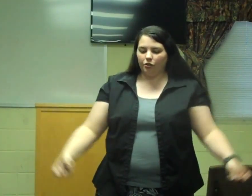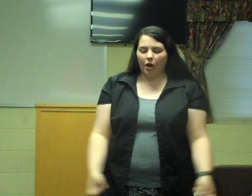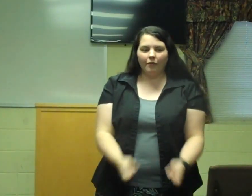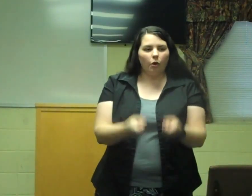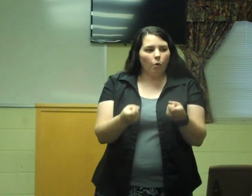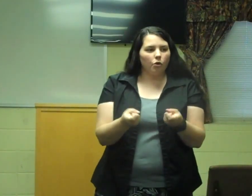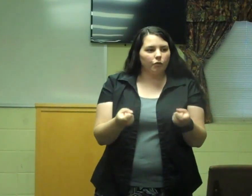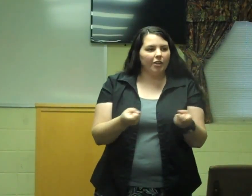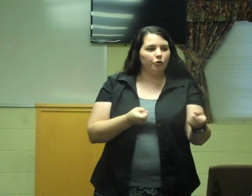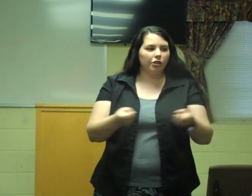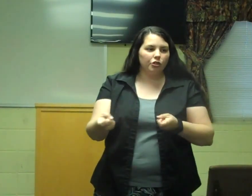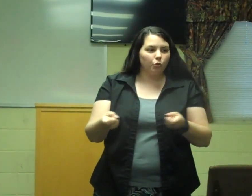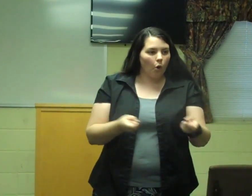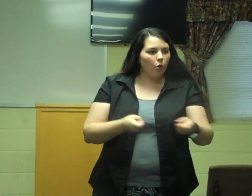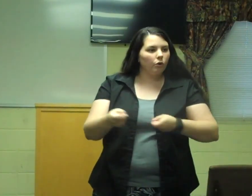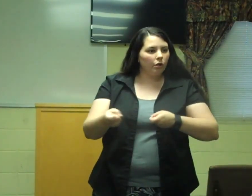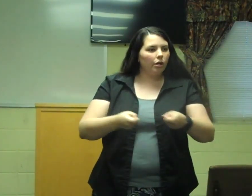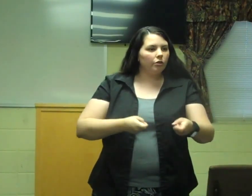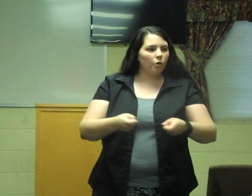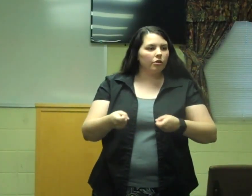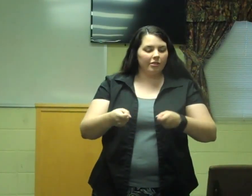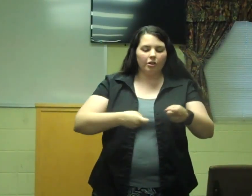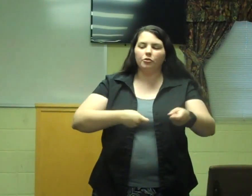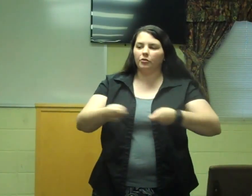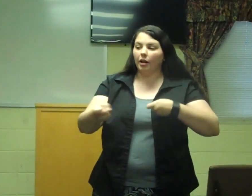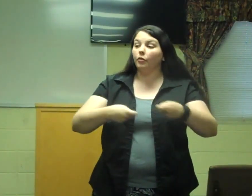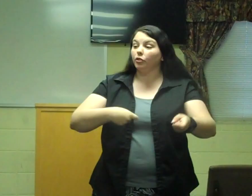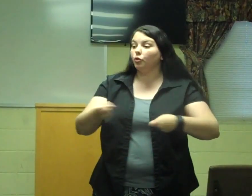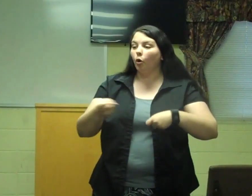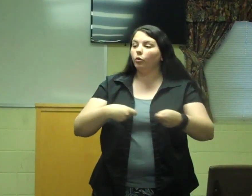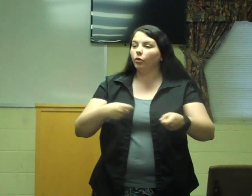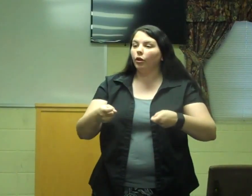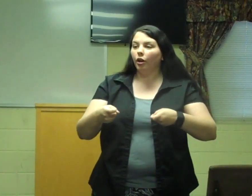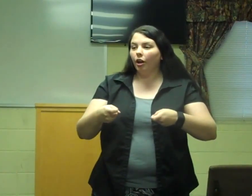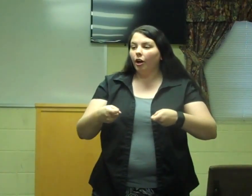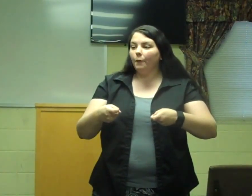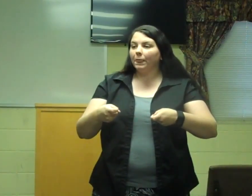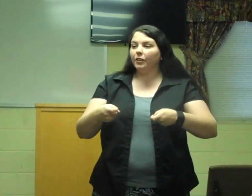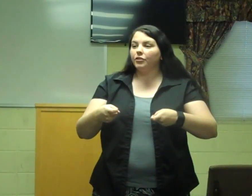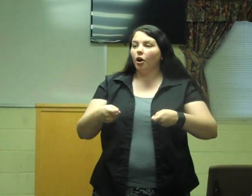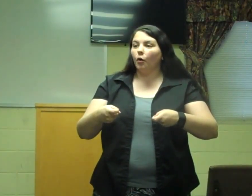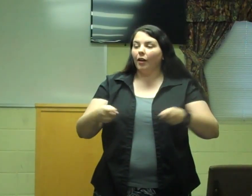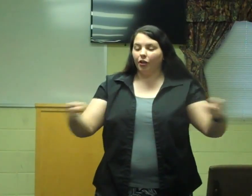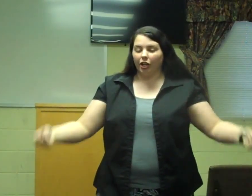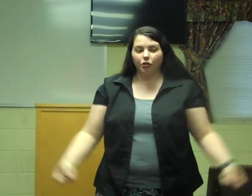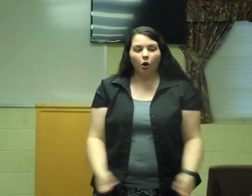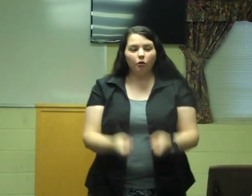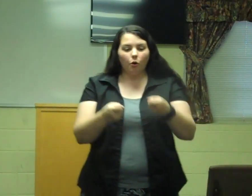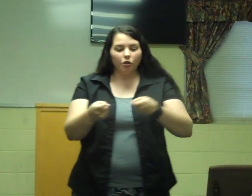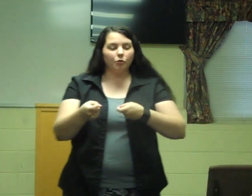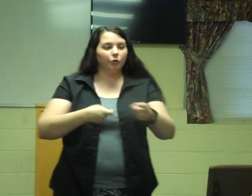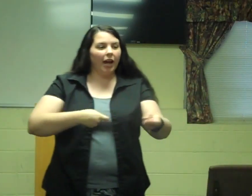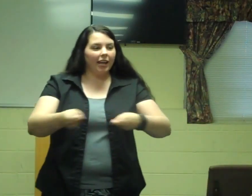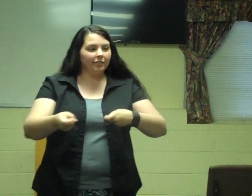so you have the horse reins, you can control the horse. It's also the sign for control. So if you're going to control the horse with your